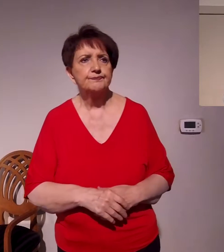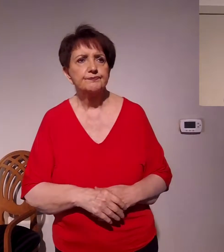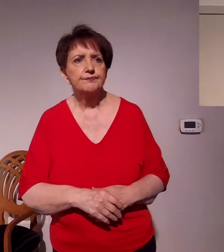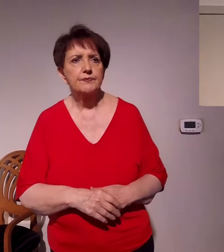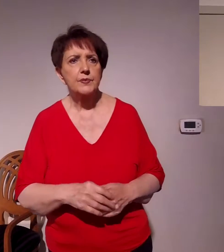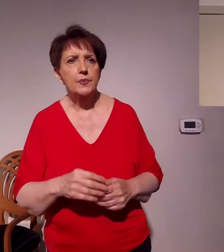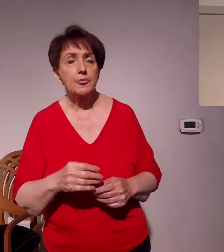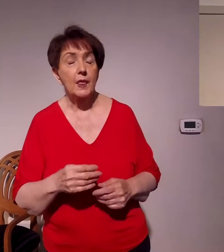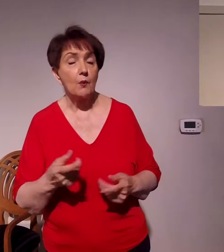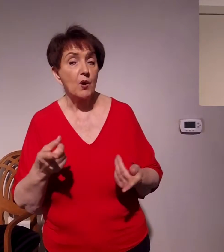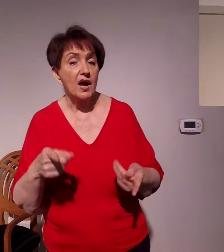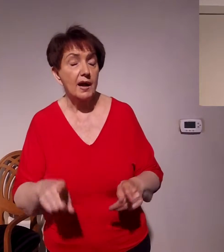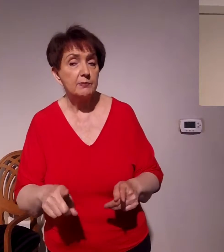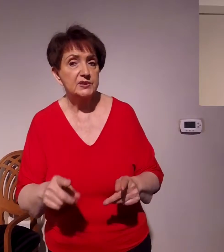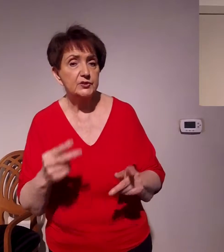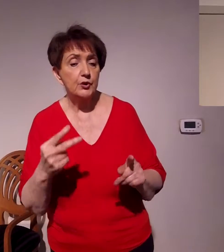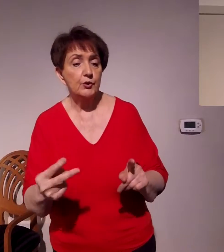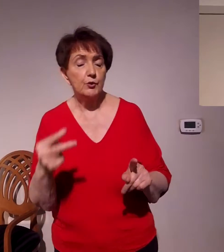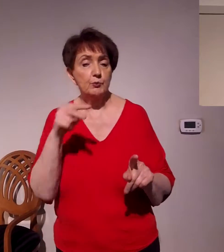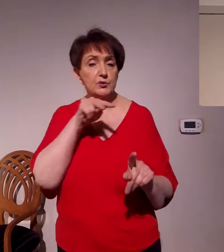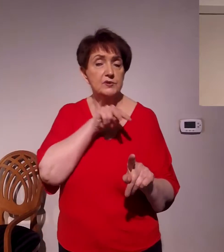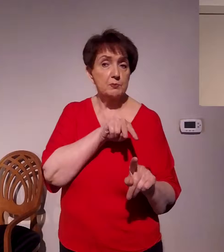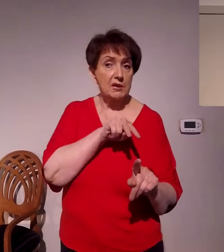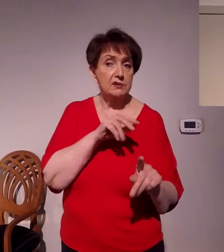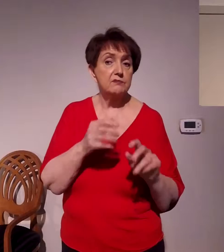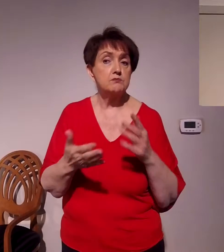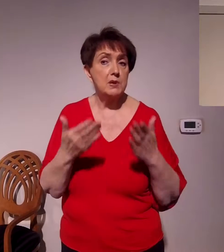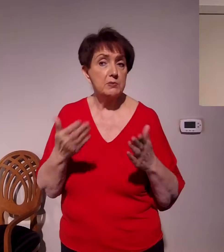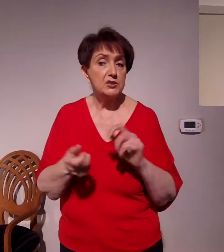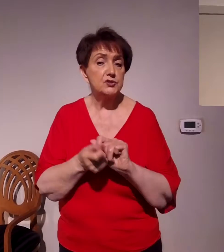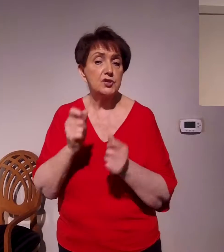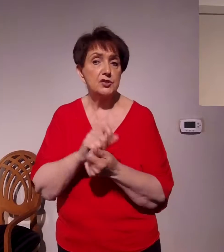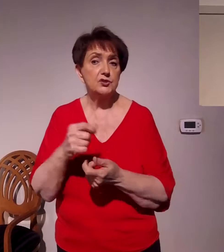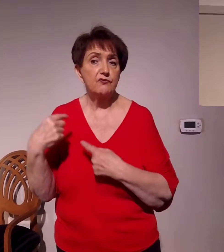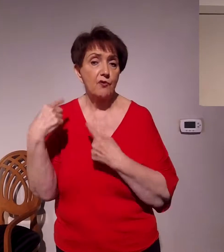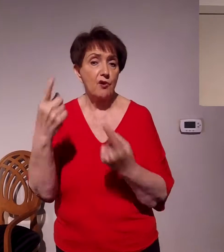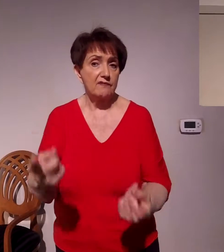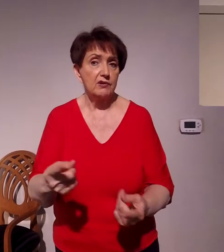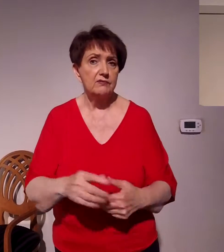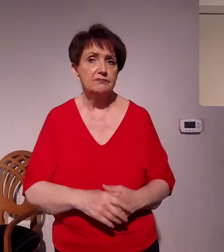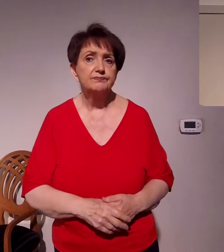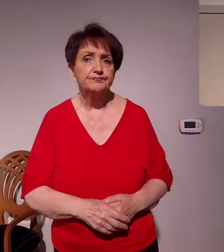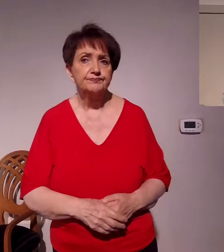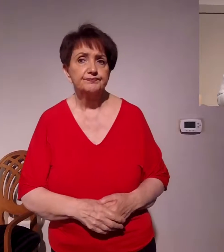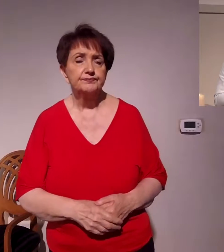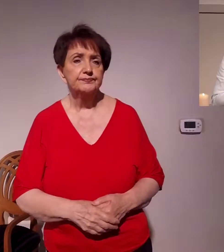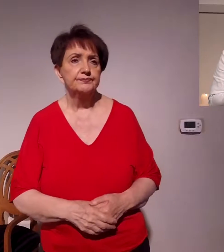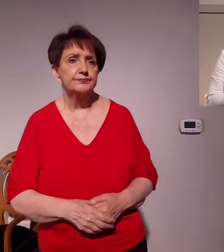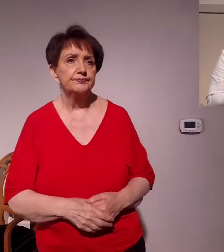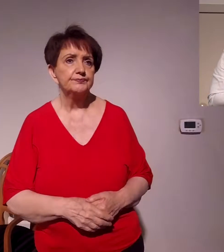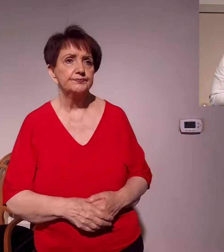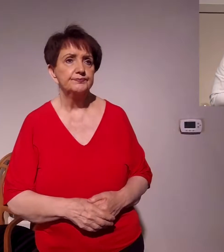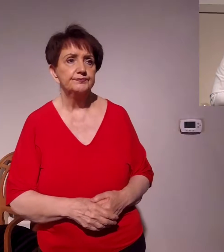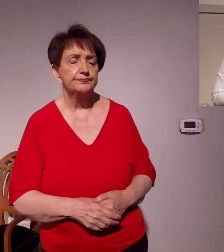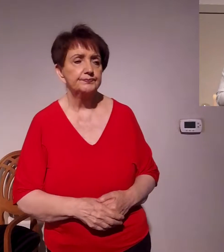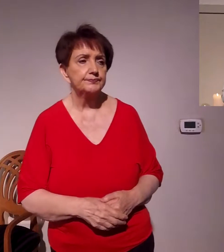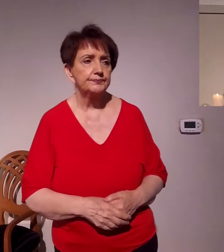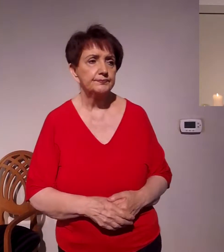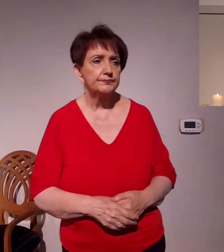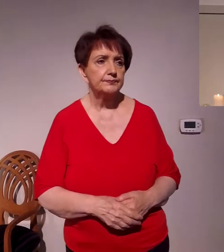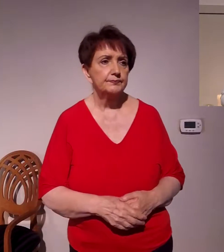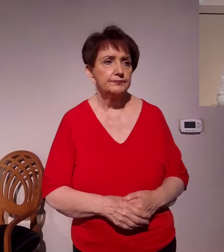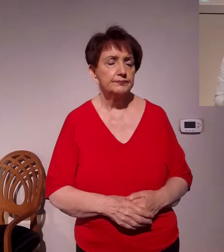viewpoint could perhaps be changed forever for our own life and for the lives of us around us.